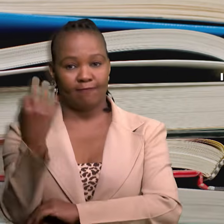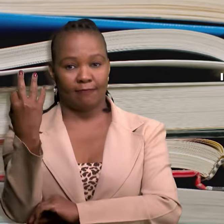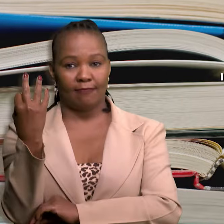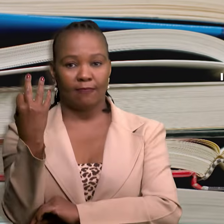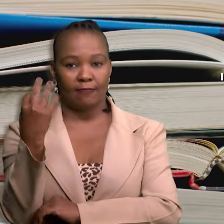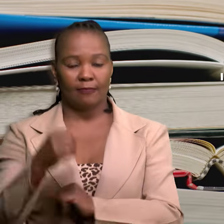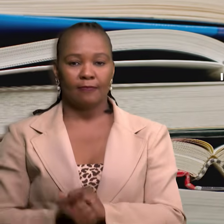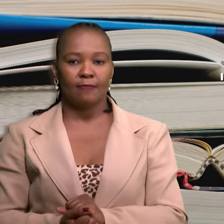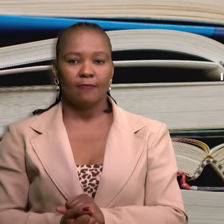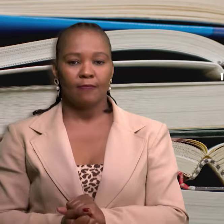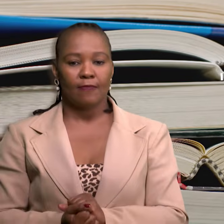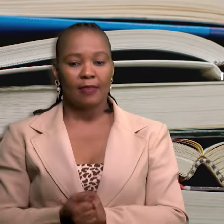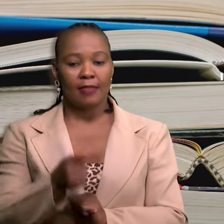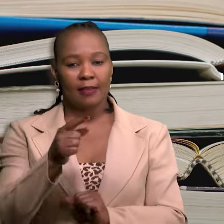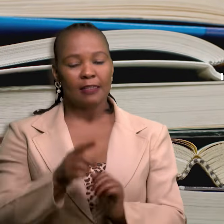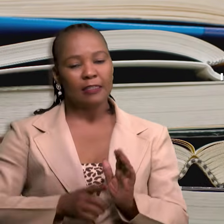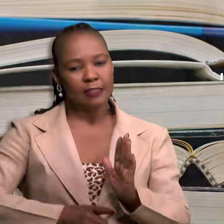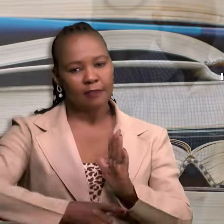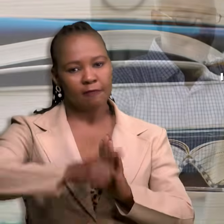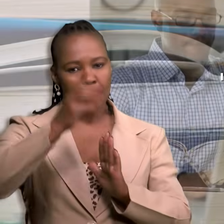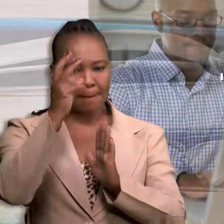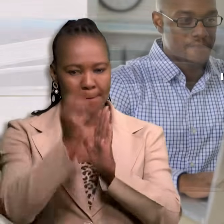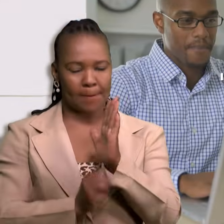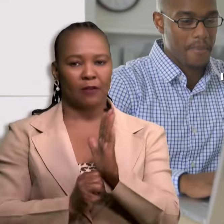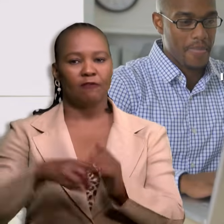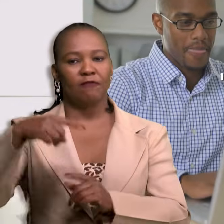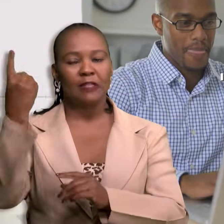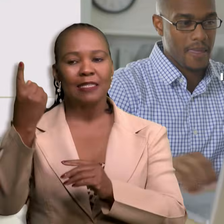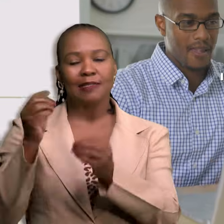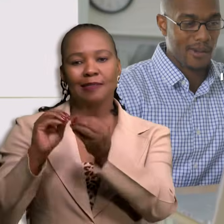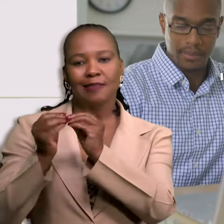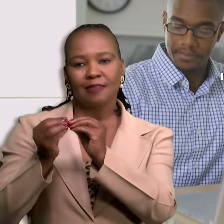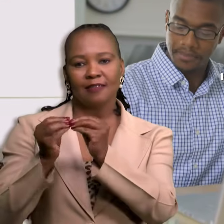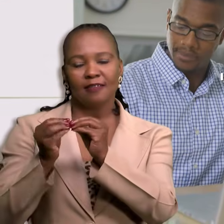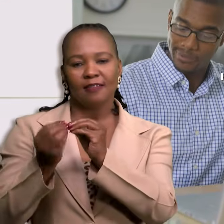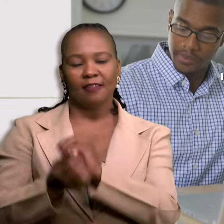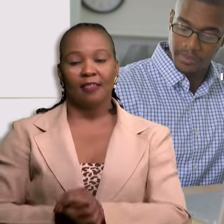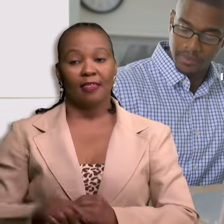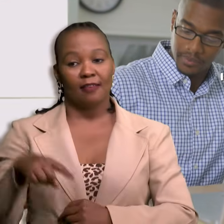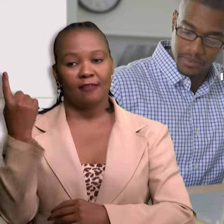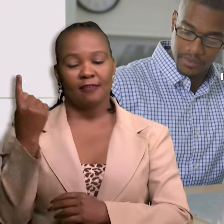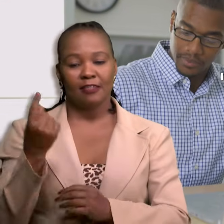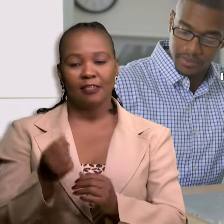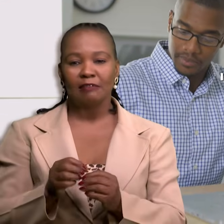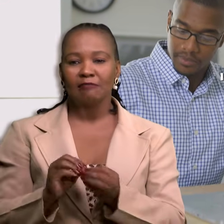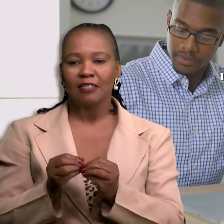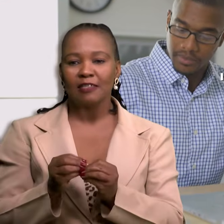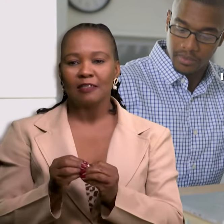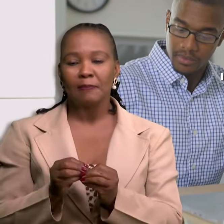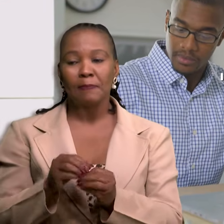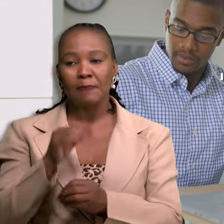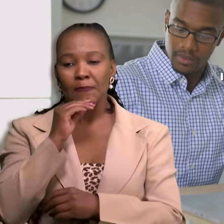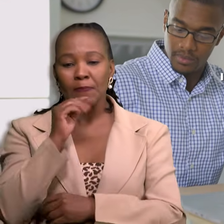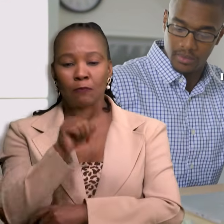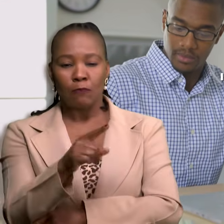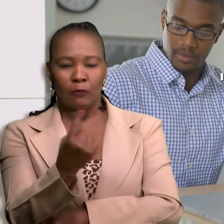Step 3 is the development of your first draft. The first draft is usually